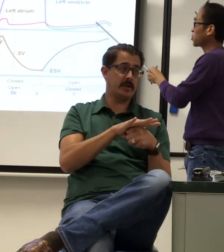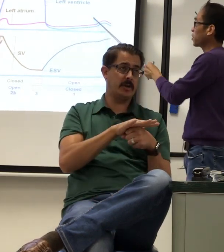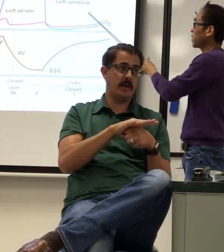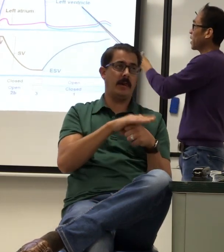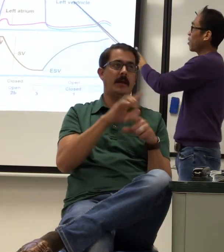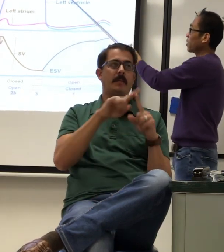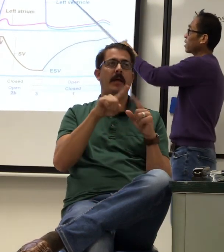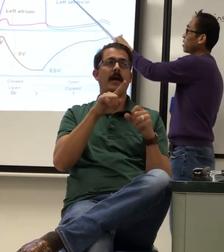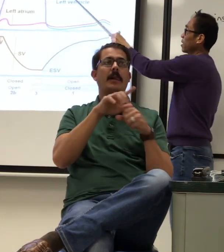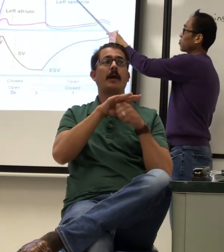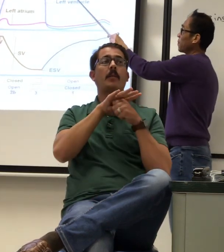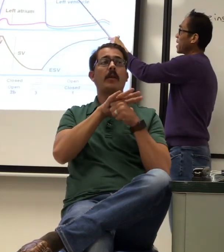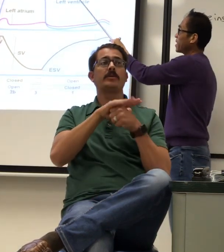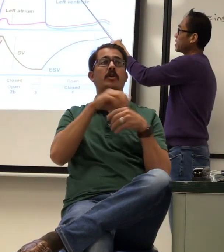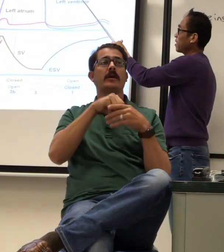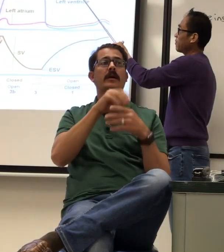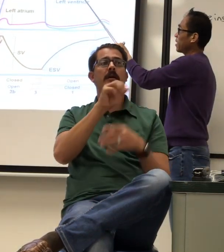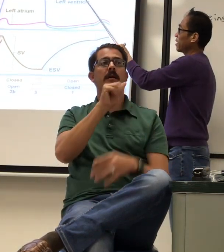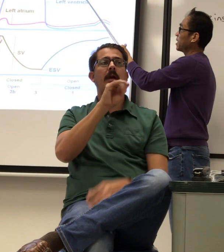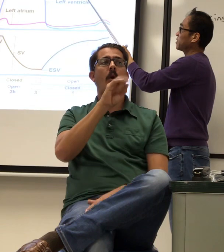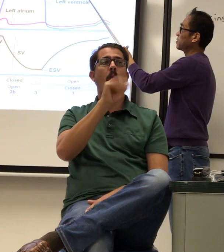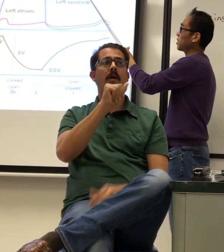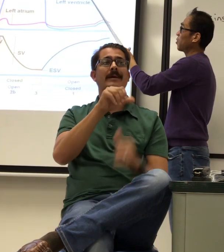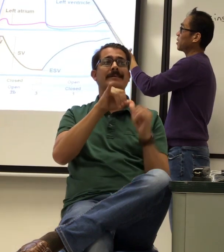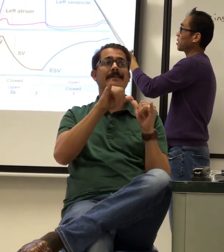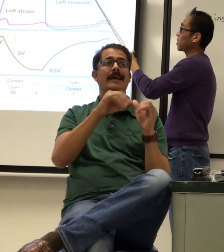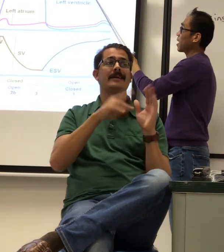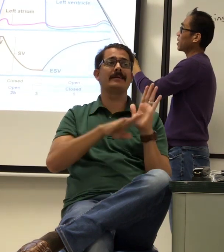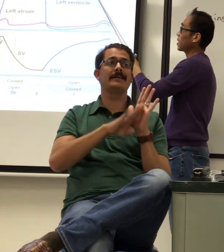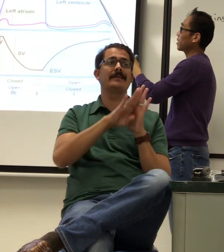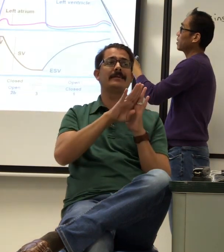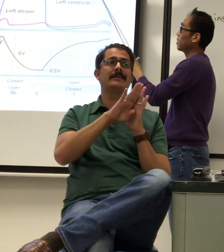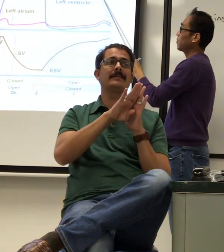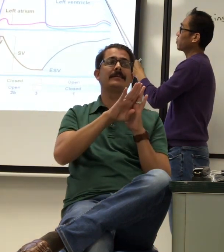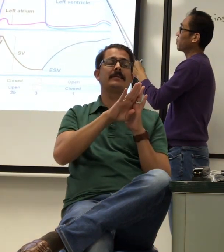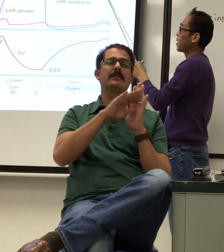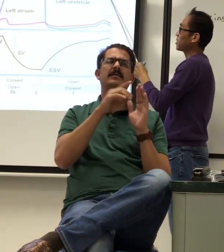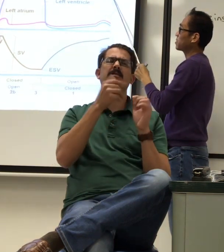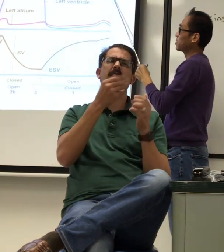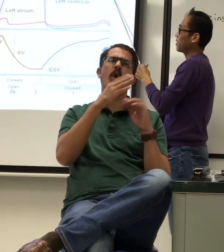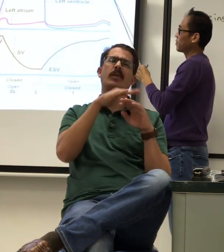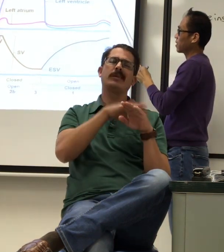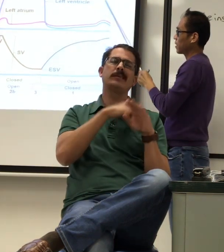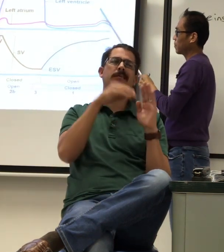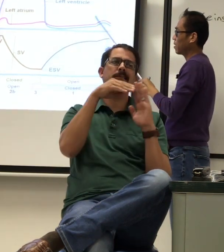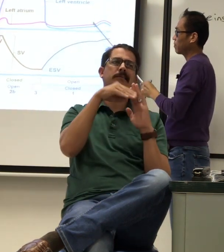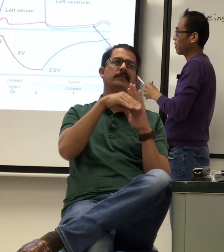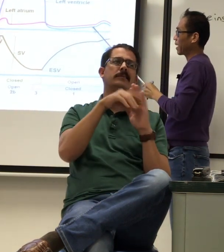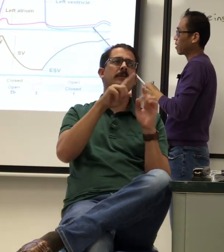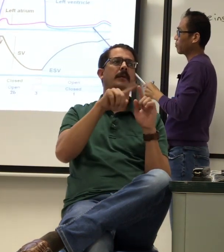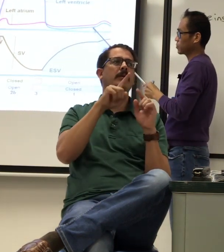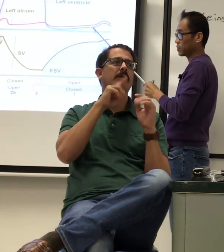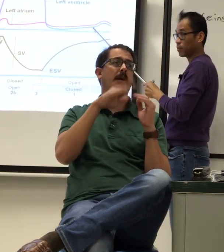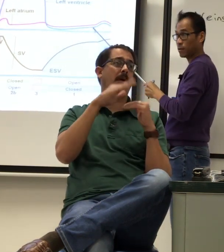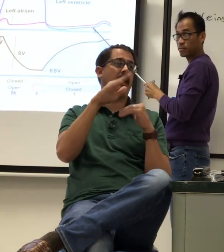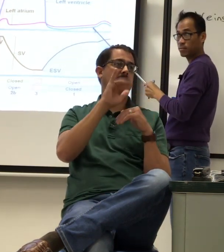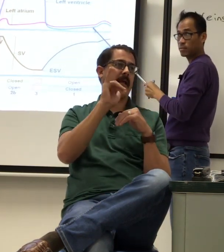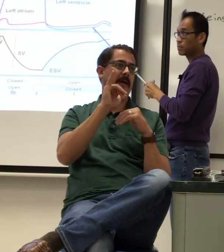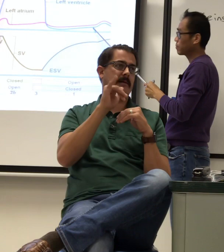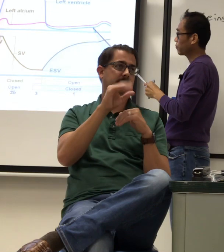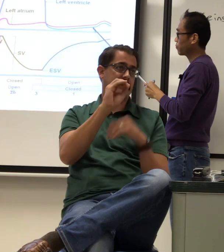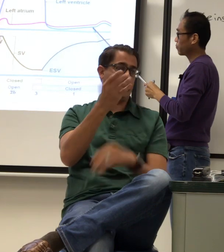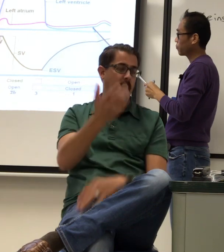However, pressure in the aorta remains elevated. It's slowly declining, but it remains significantly above like almost